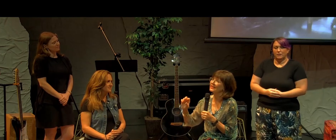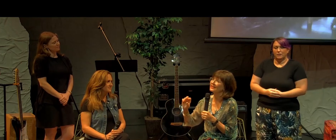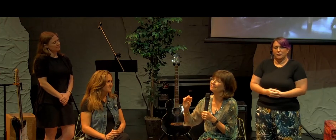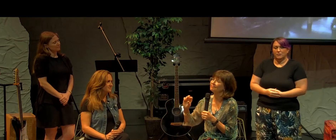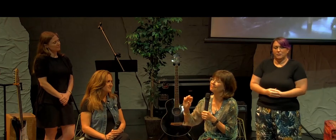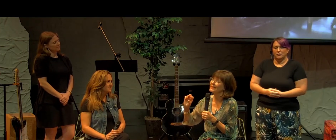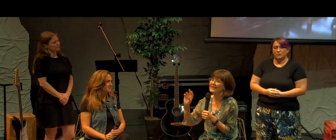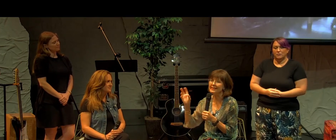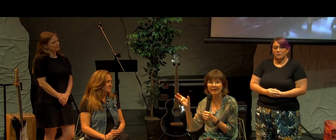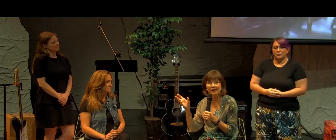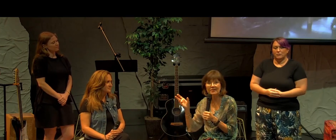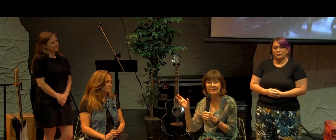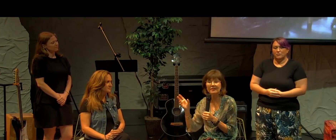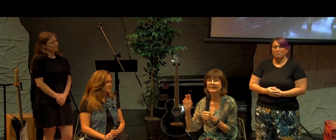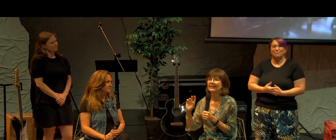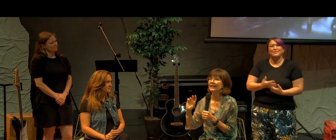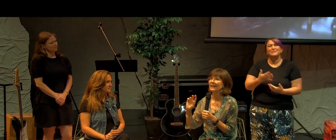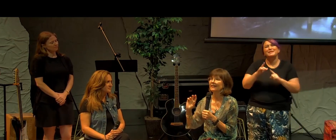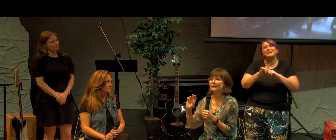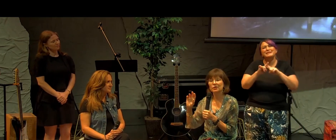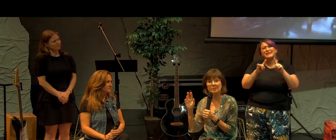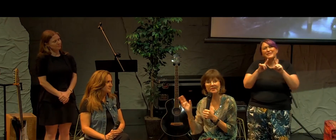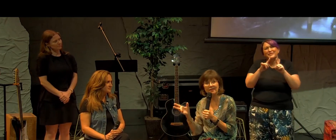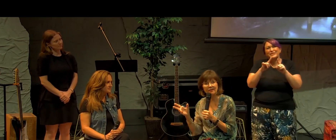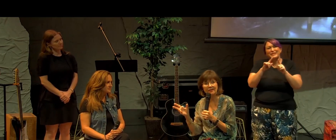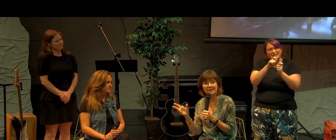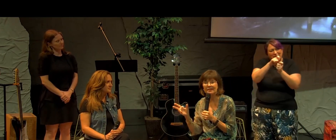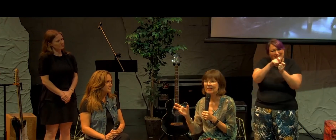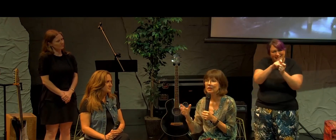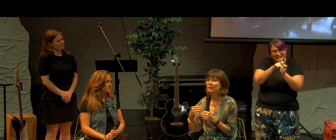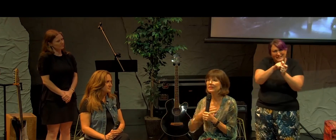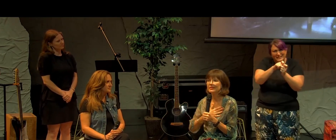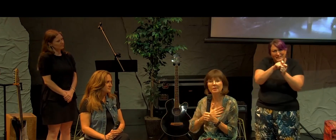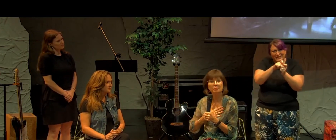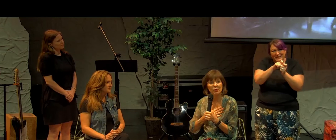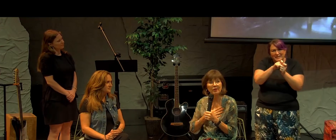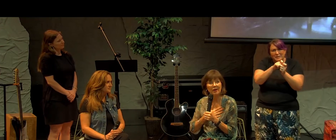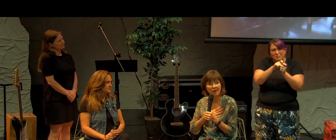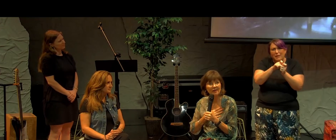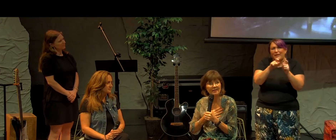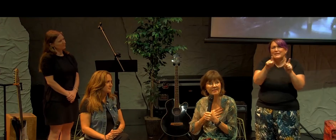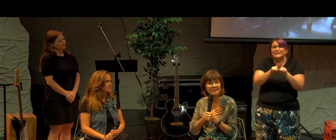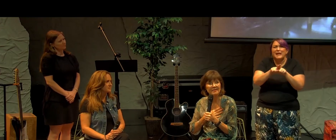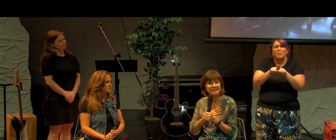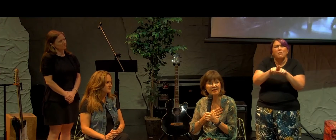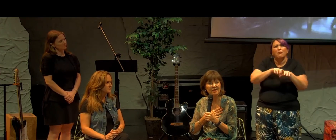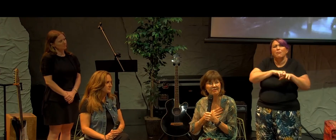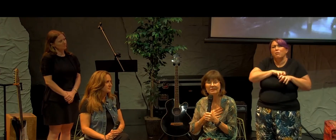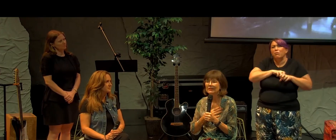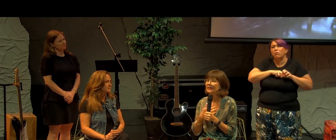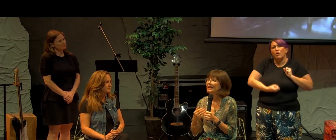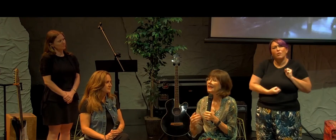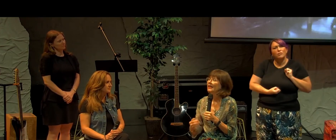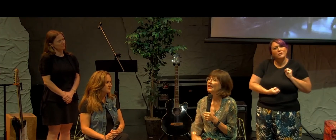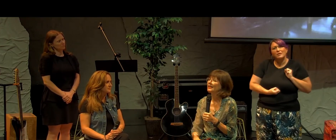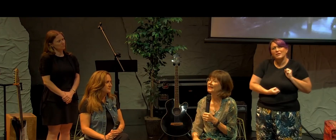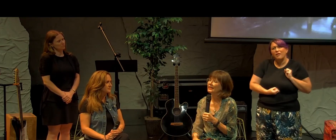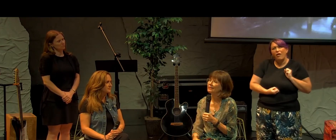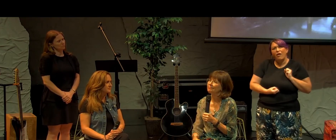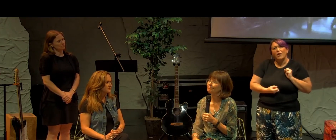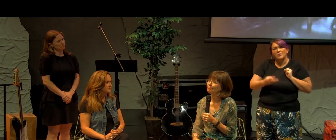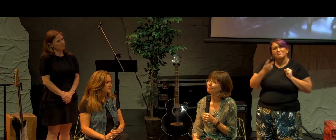different details, different specifics, but the same brokenheartedness, you know?